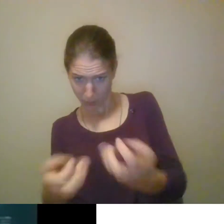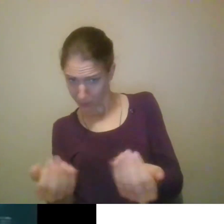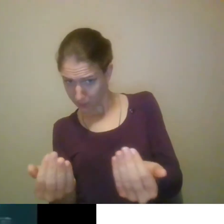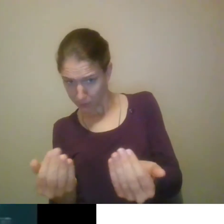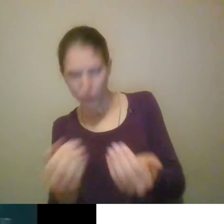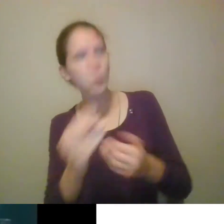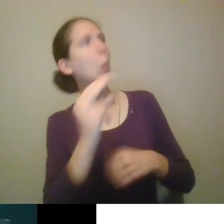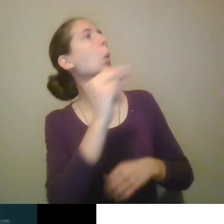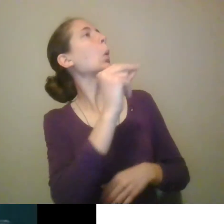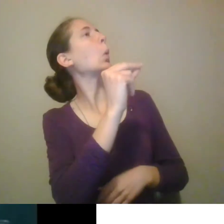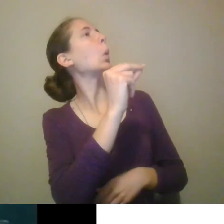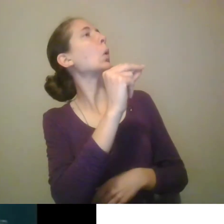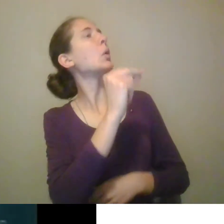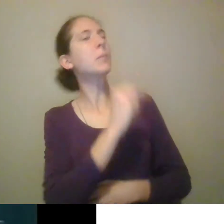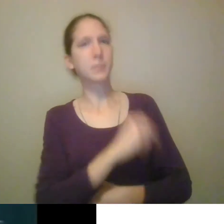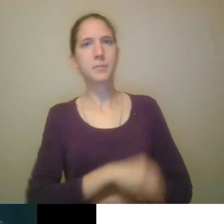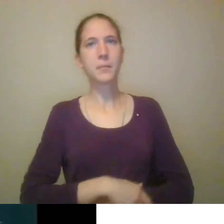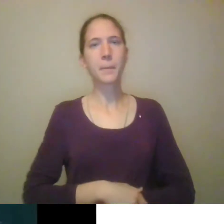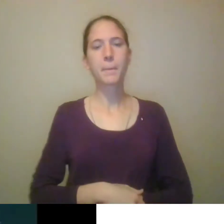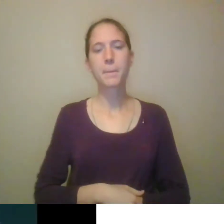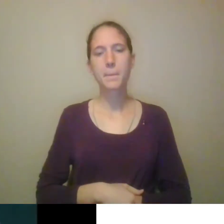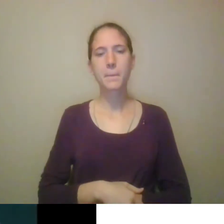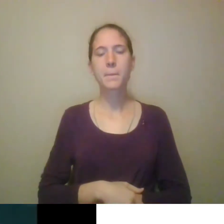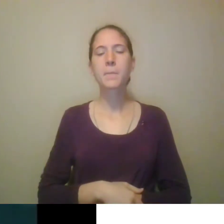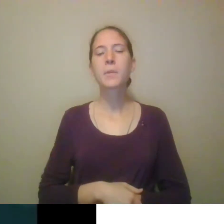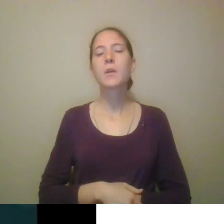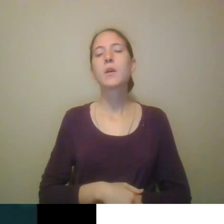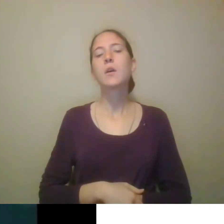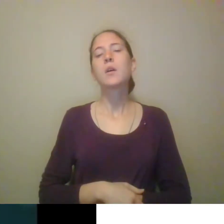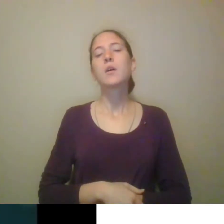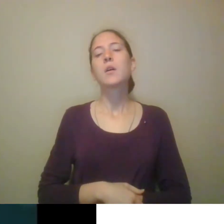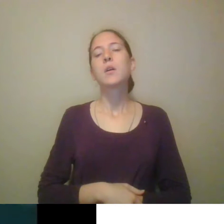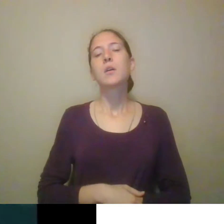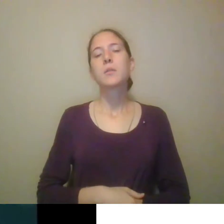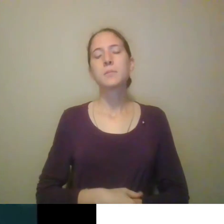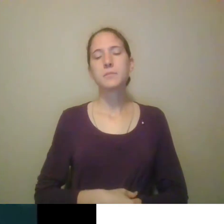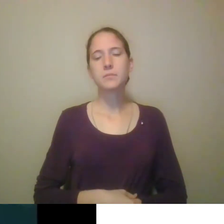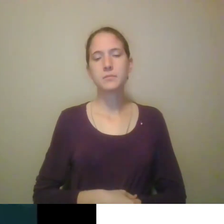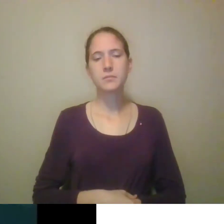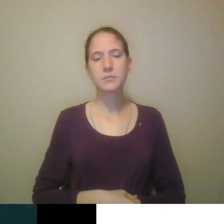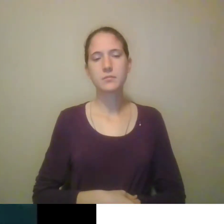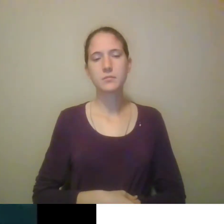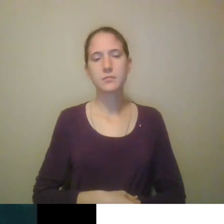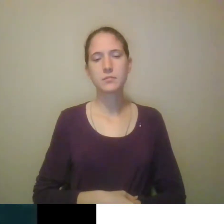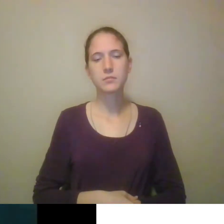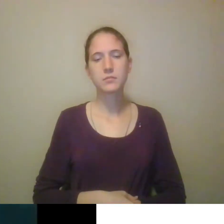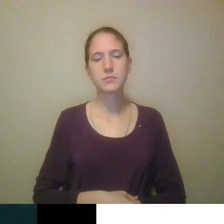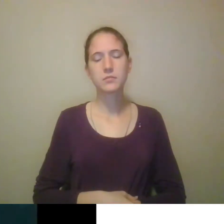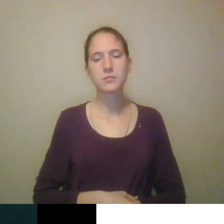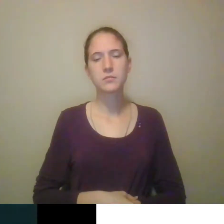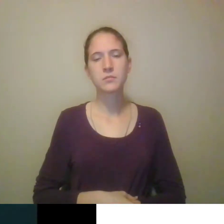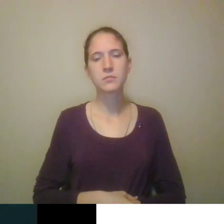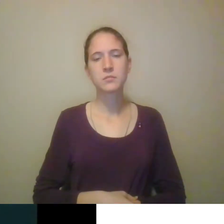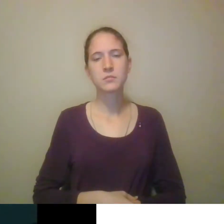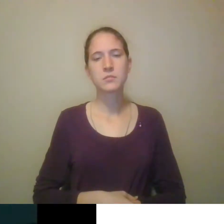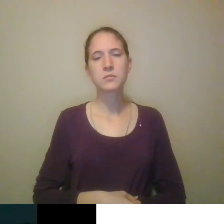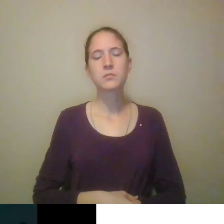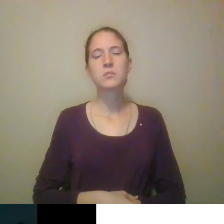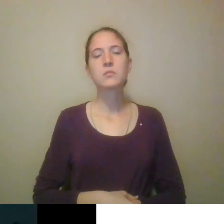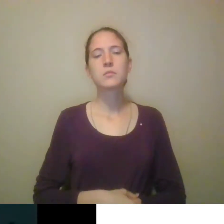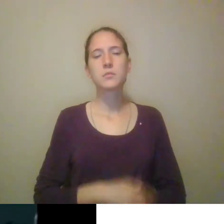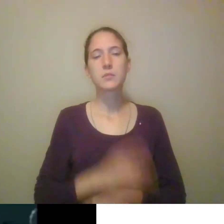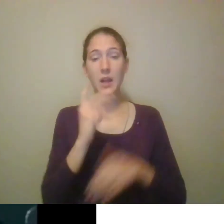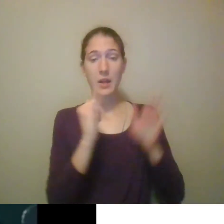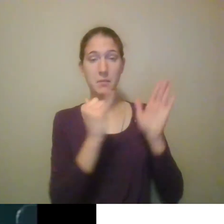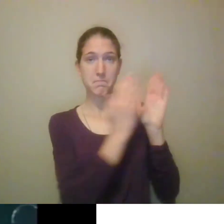Okay. Now, what I was going to say is this. We talk about this idea